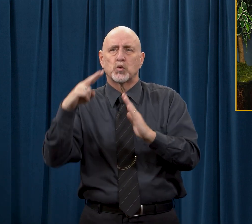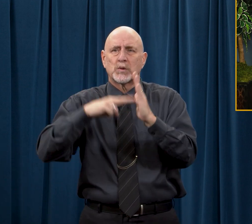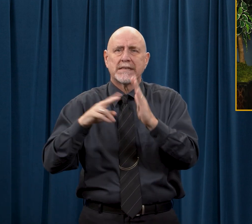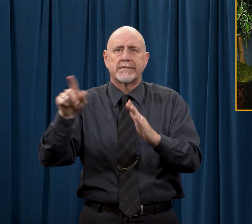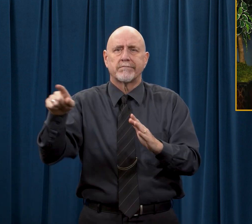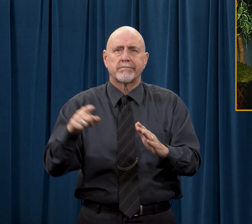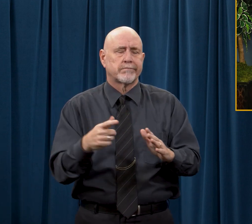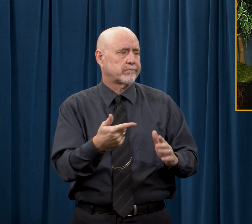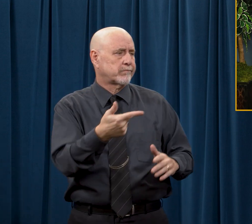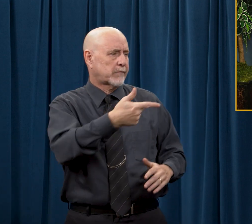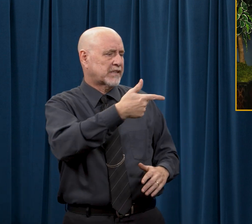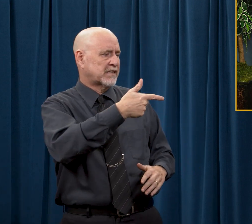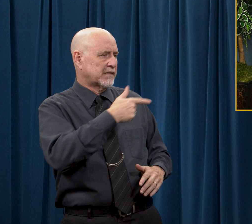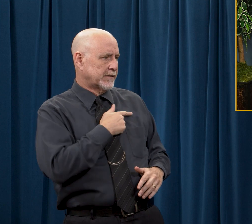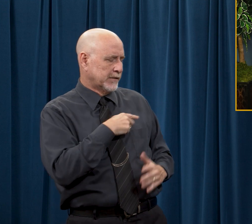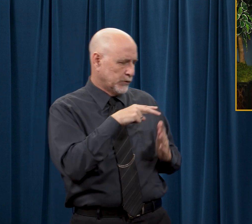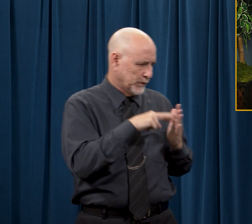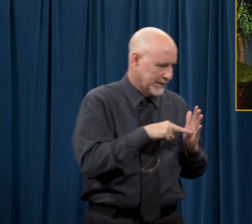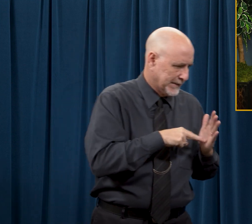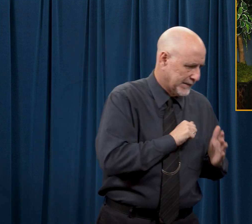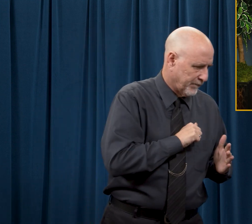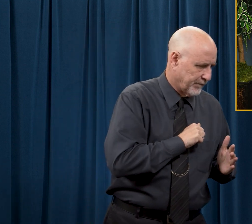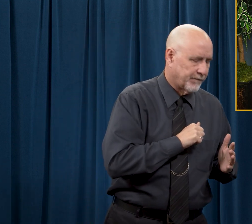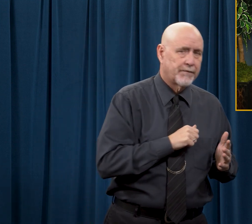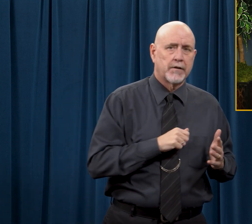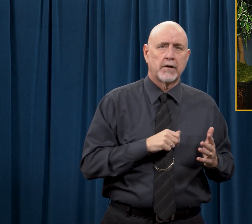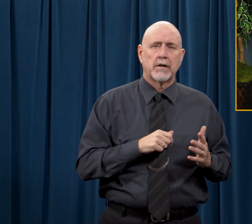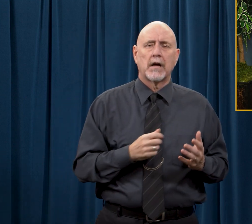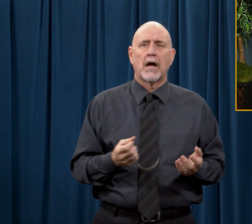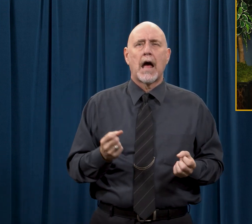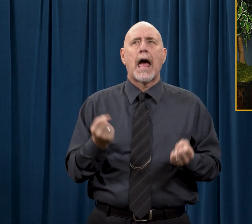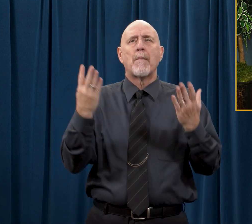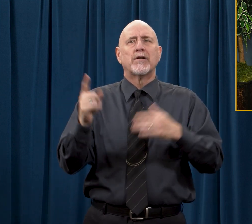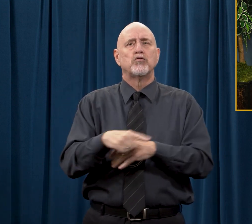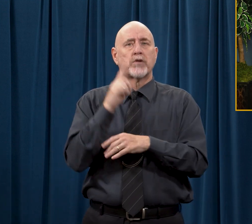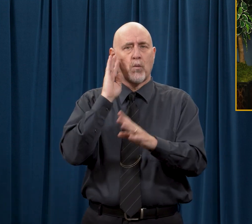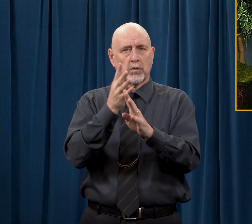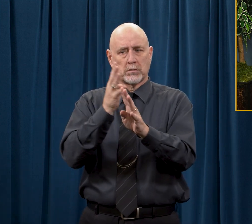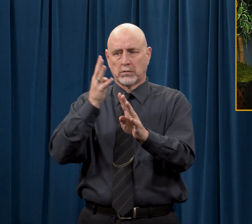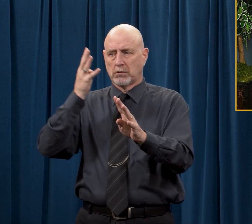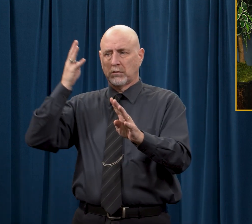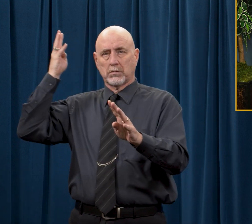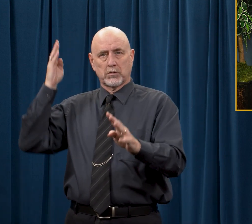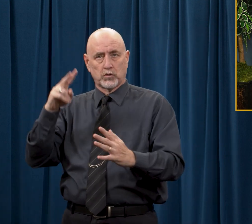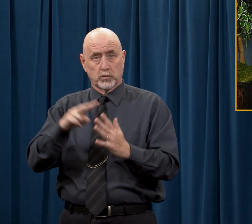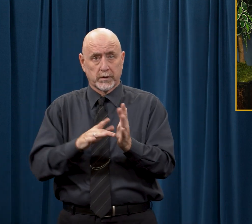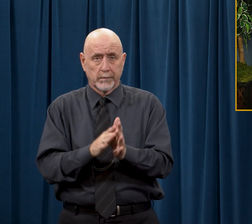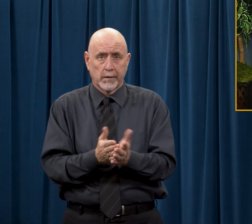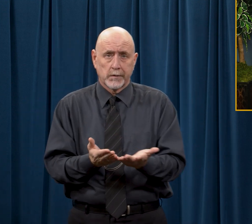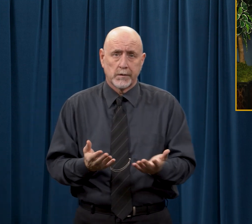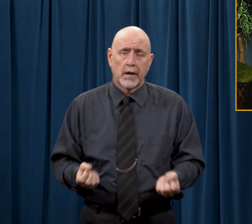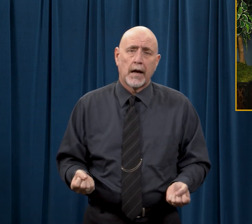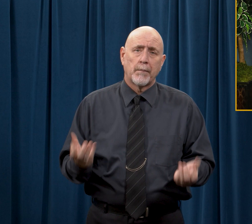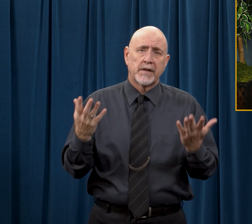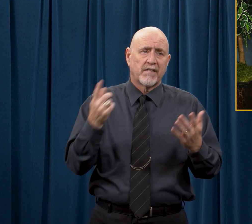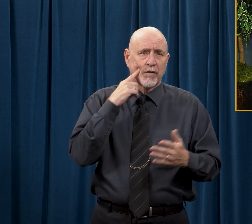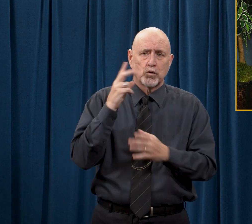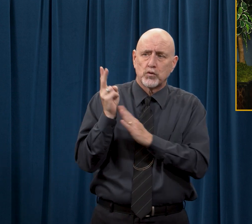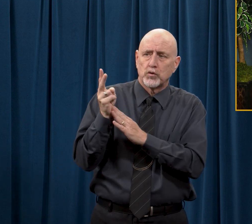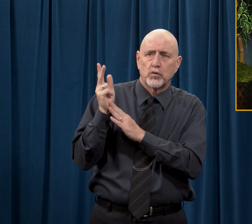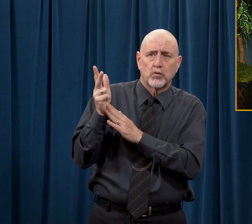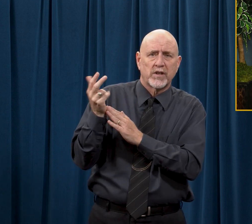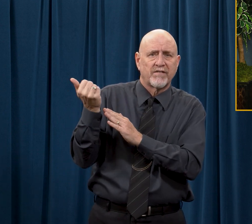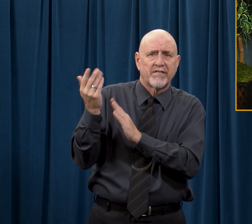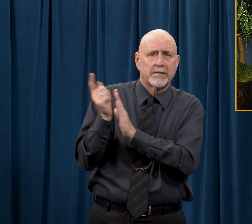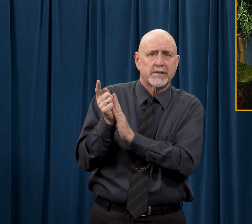minutes, to read the Bible for themselves. How many today would stand in line